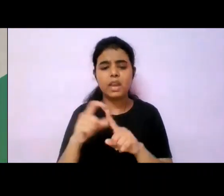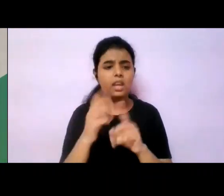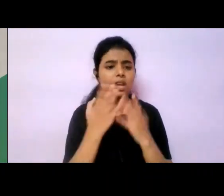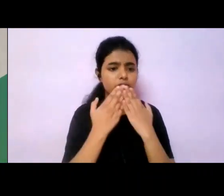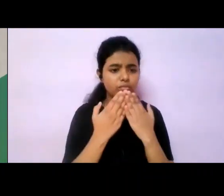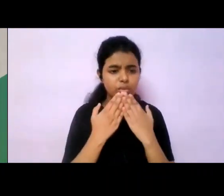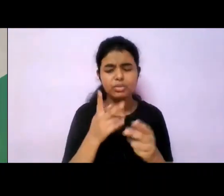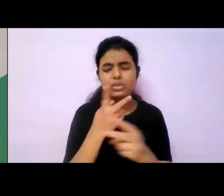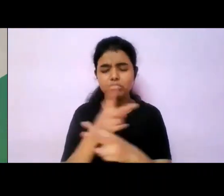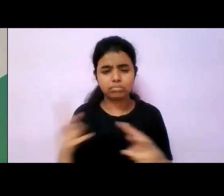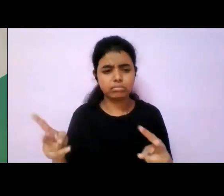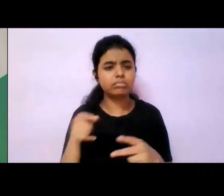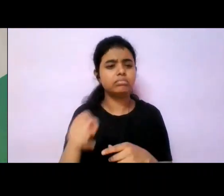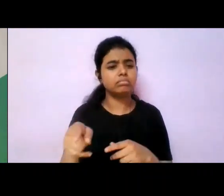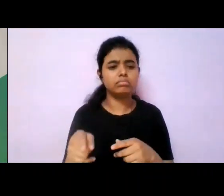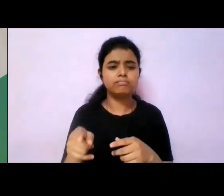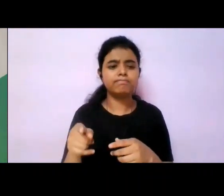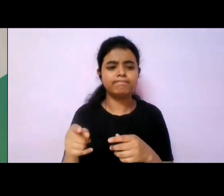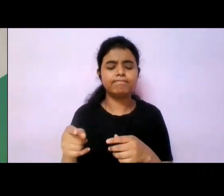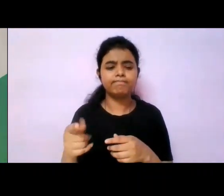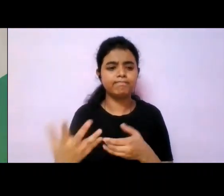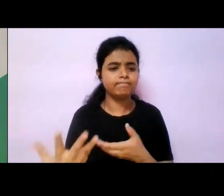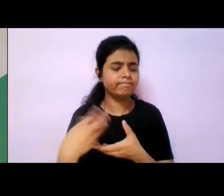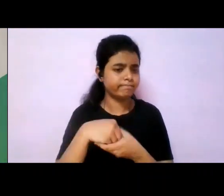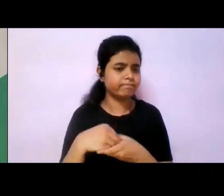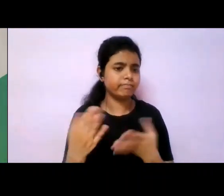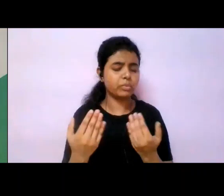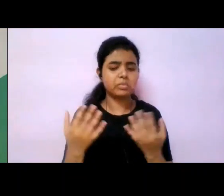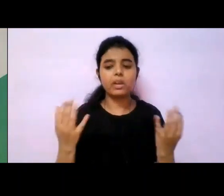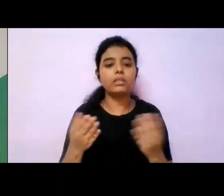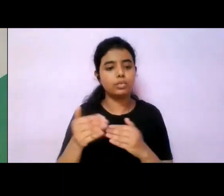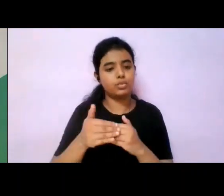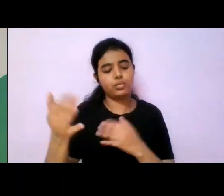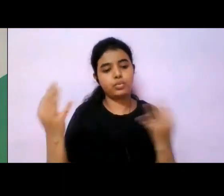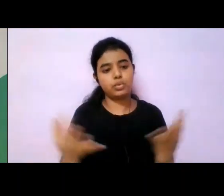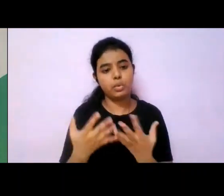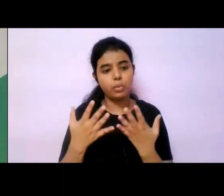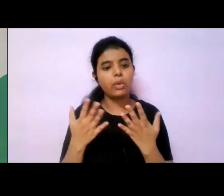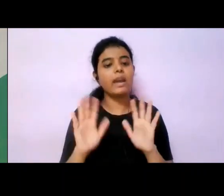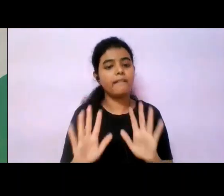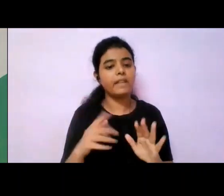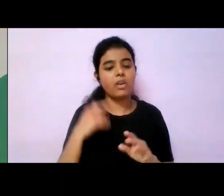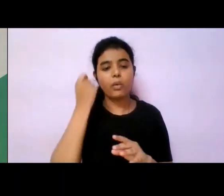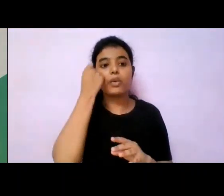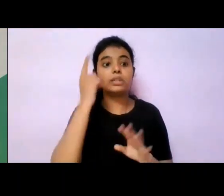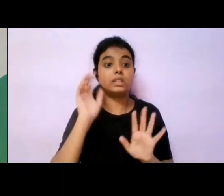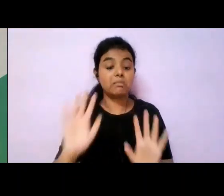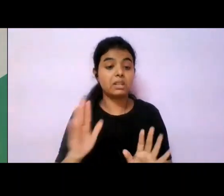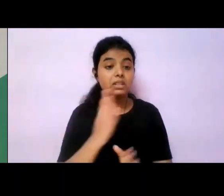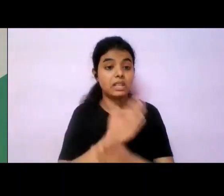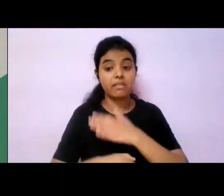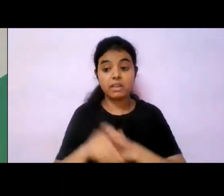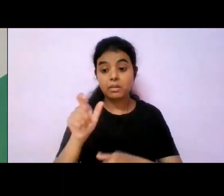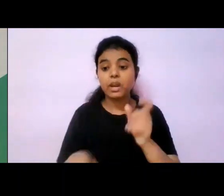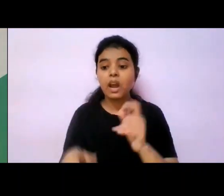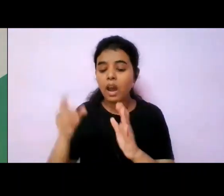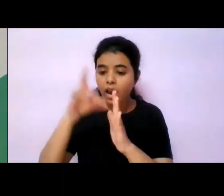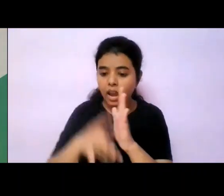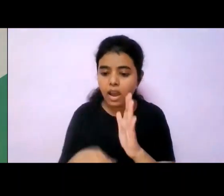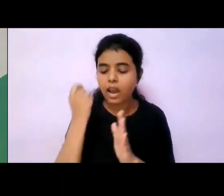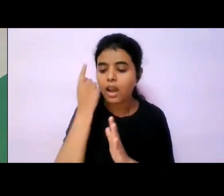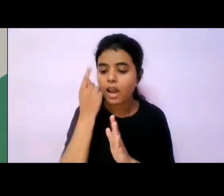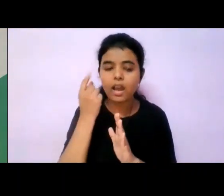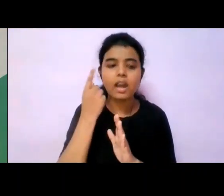culture are absolutely crucial, of coming up with new ways of understanding disability, more affirmative ways of